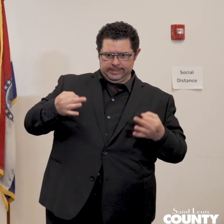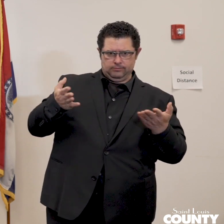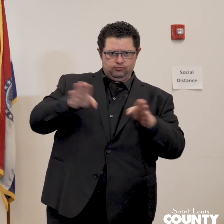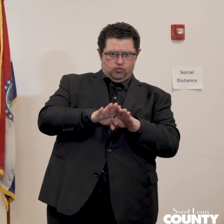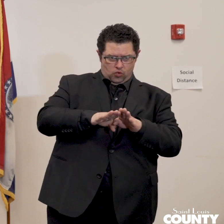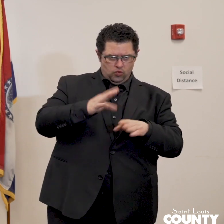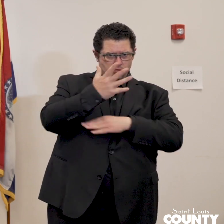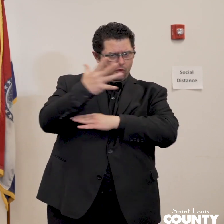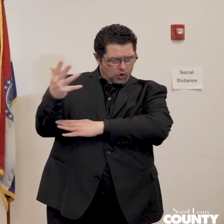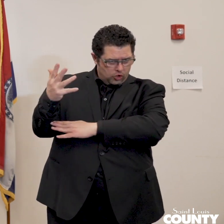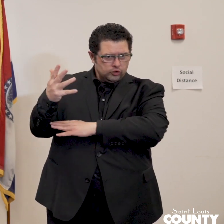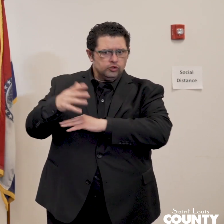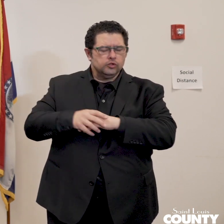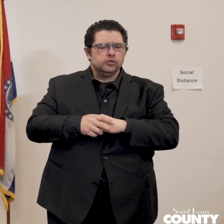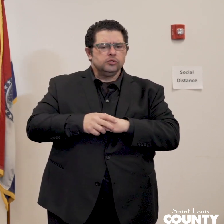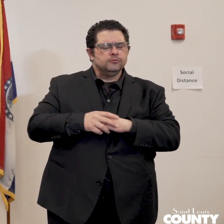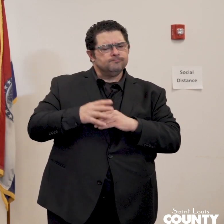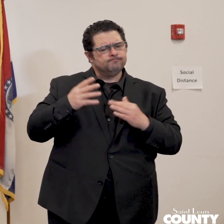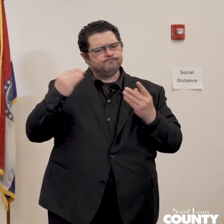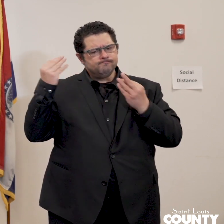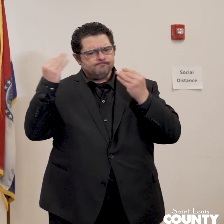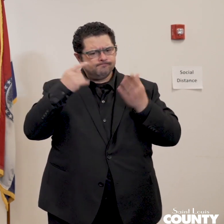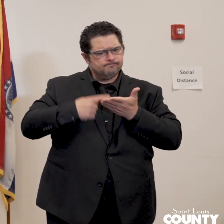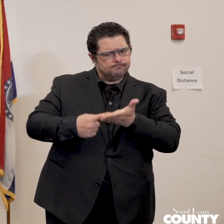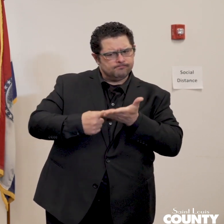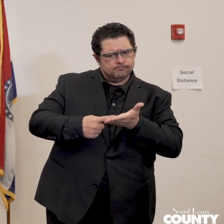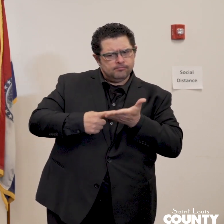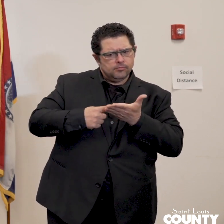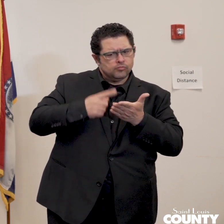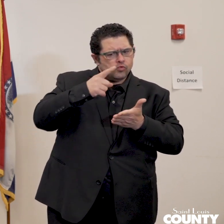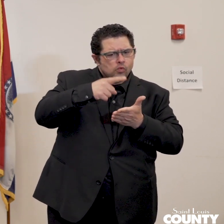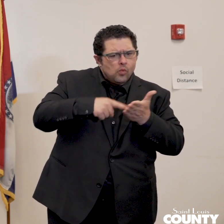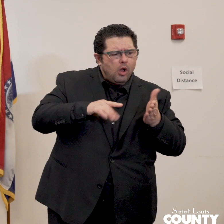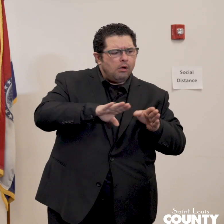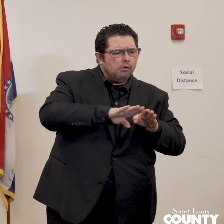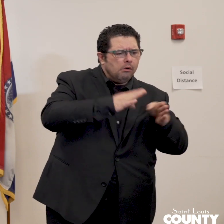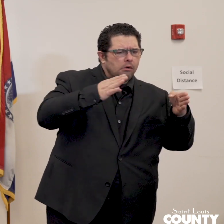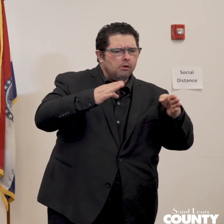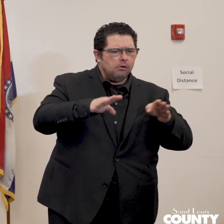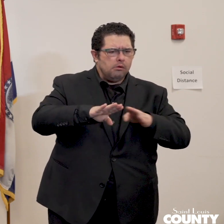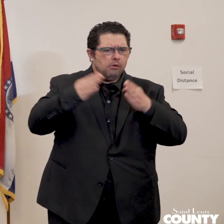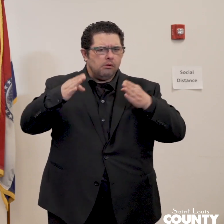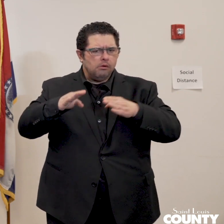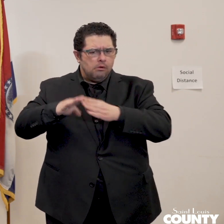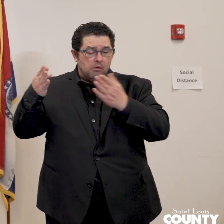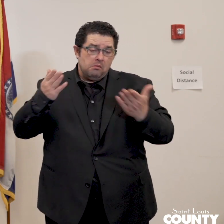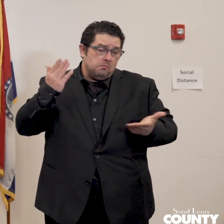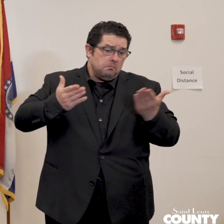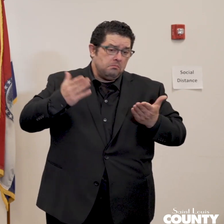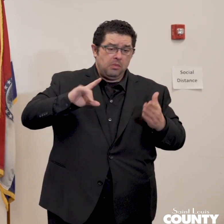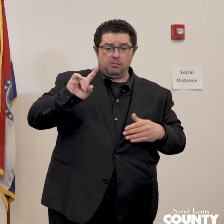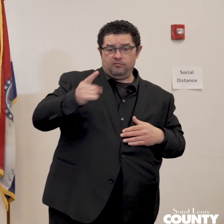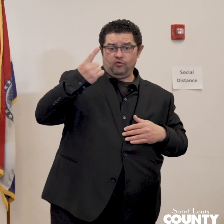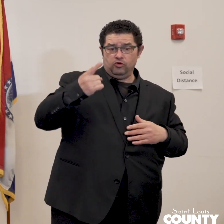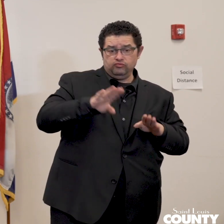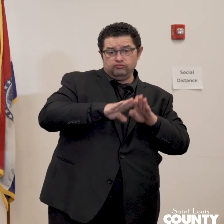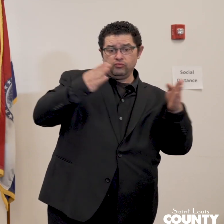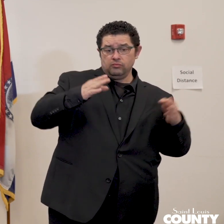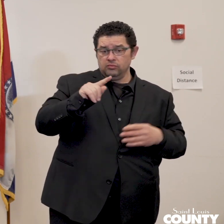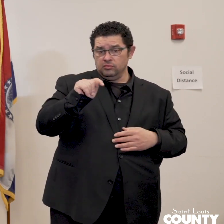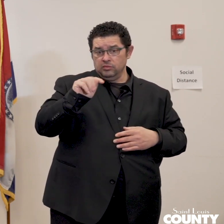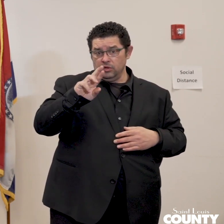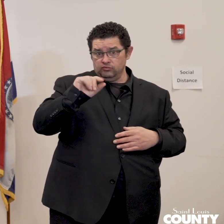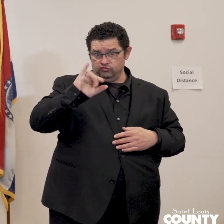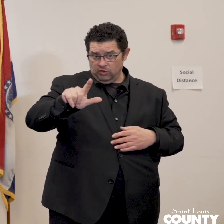talking about what a gradual reopening of our parks might look like. We could perhaps start with trails, but I'll have something to